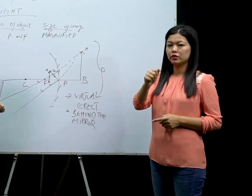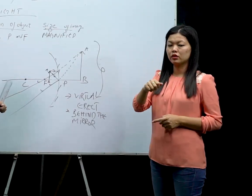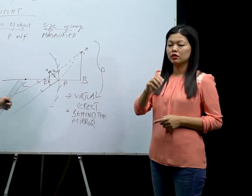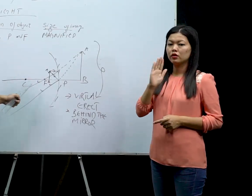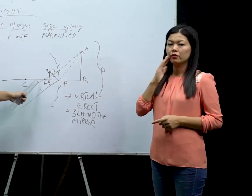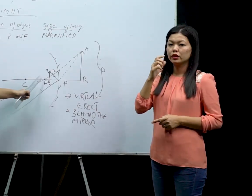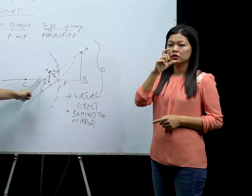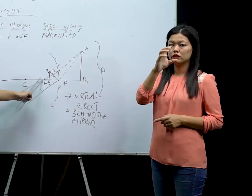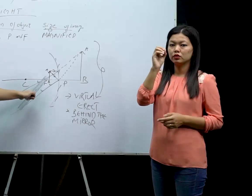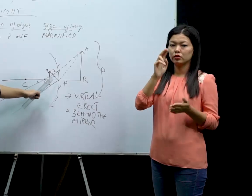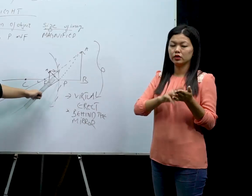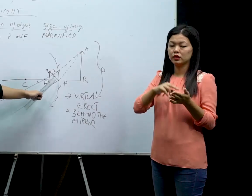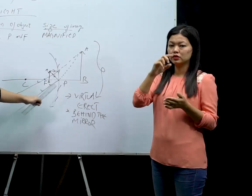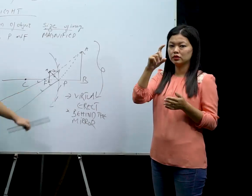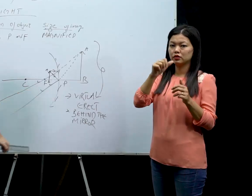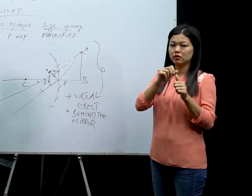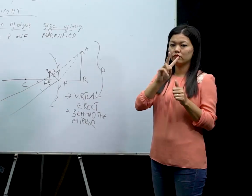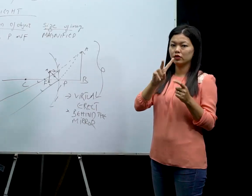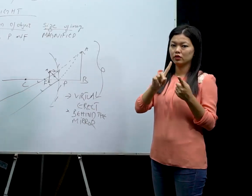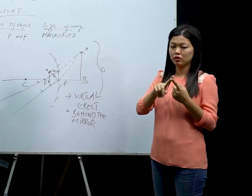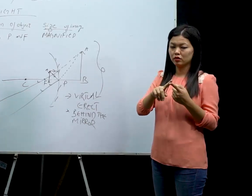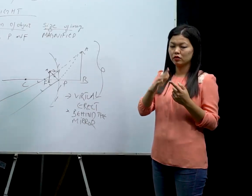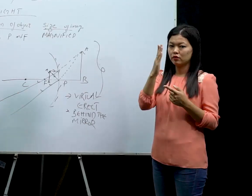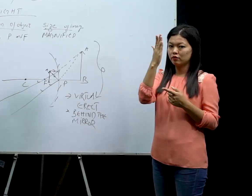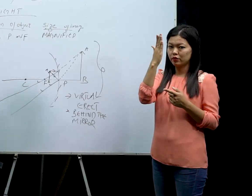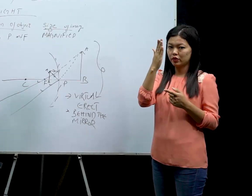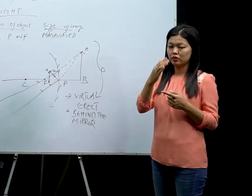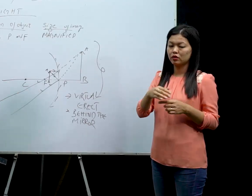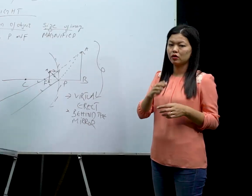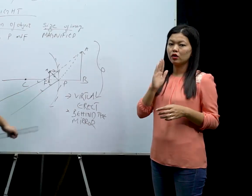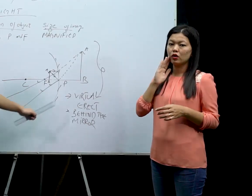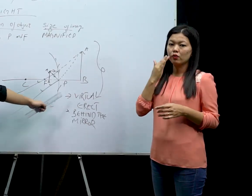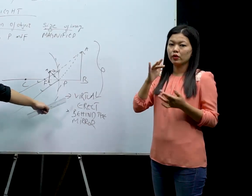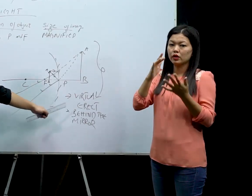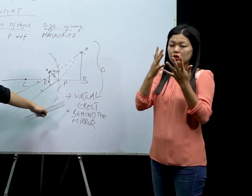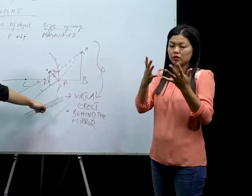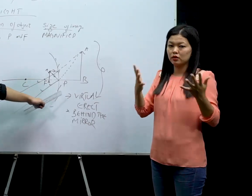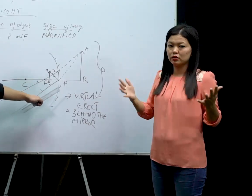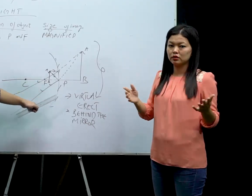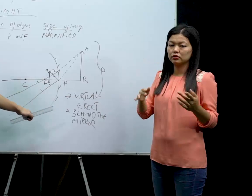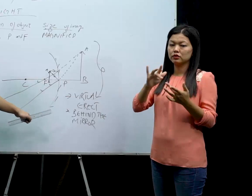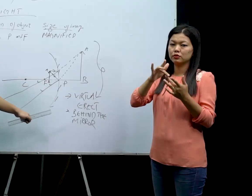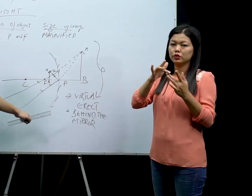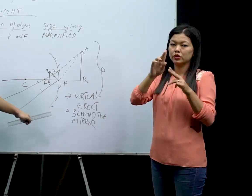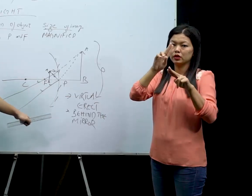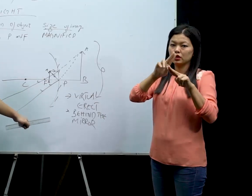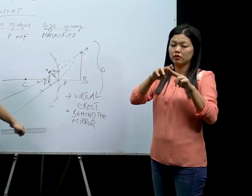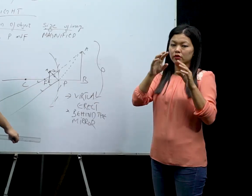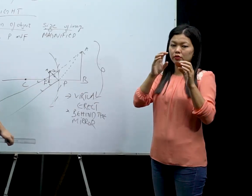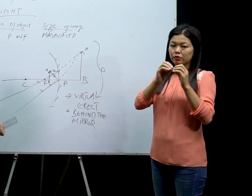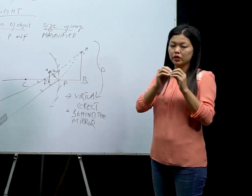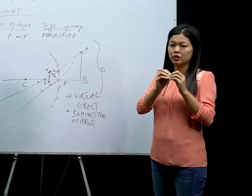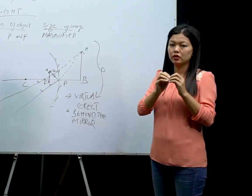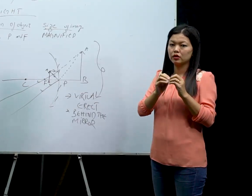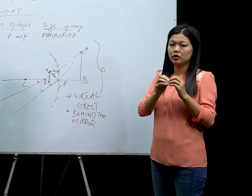when the object is between F and P, this is the only condition where we get a virtual erect image. Okay,